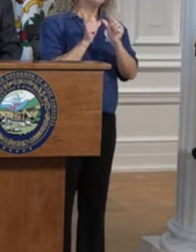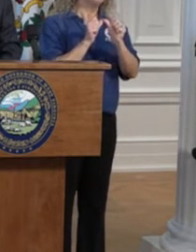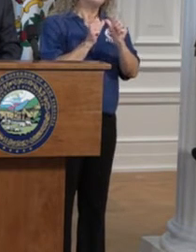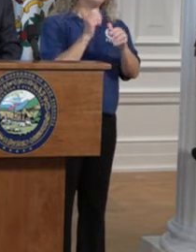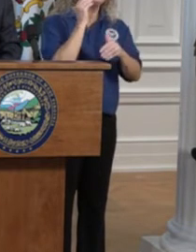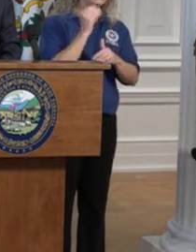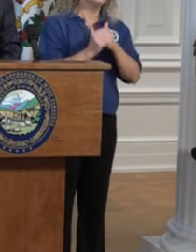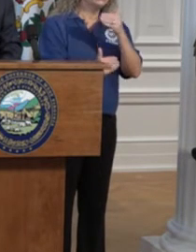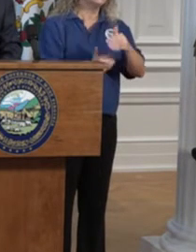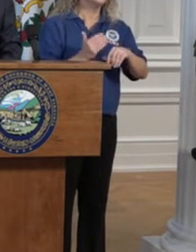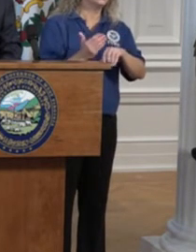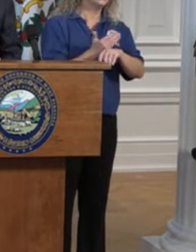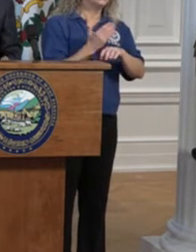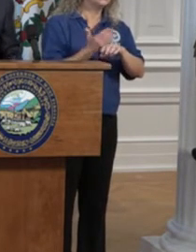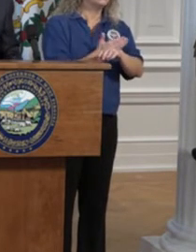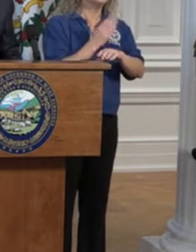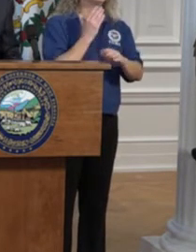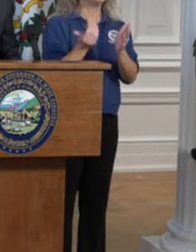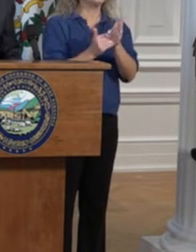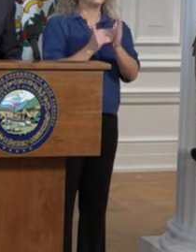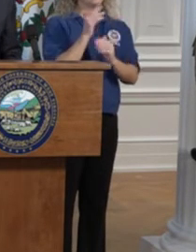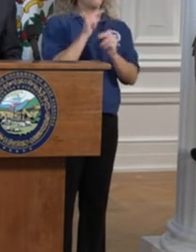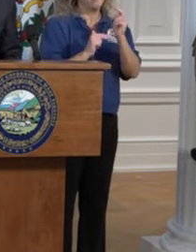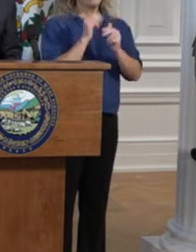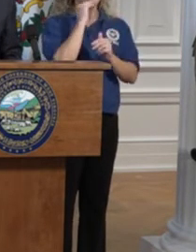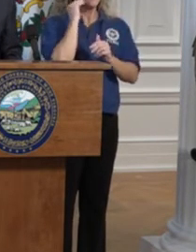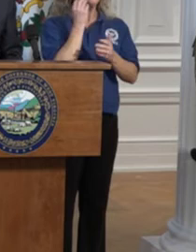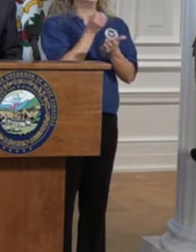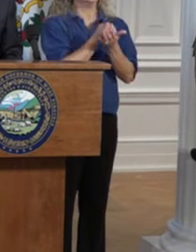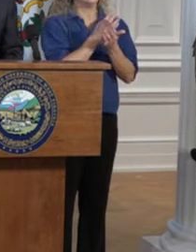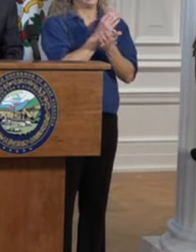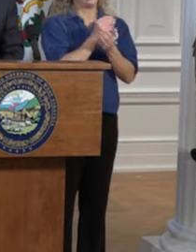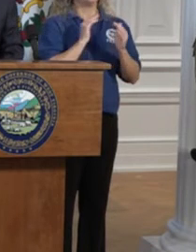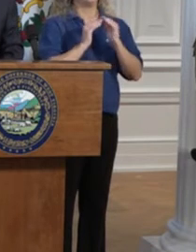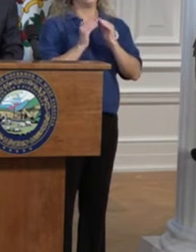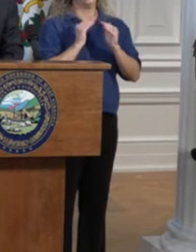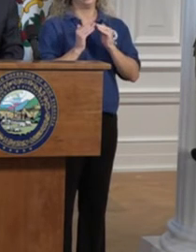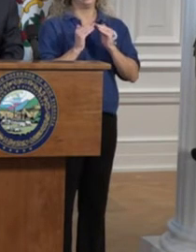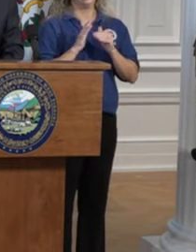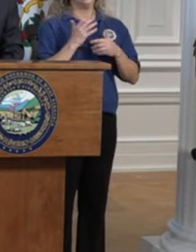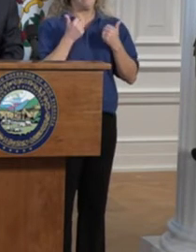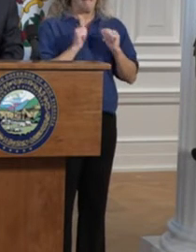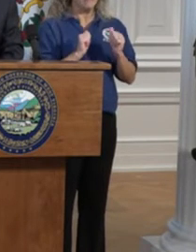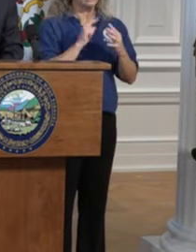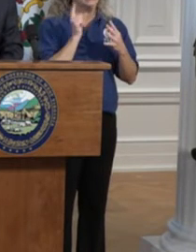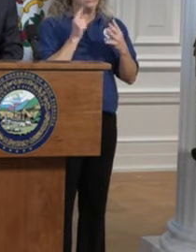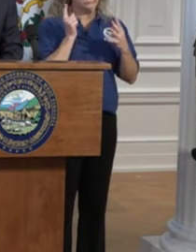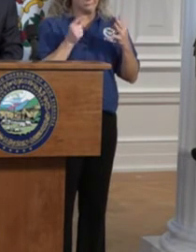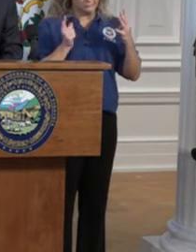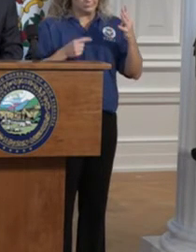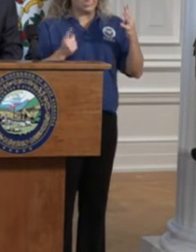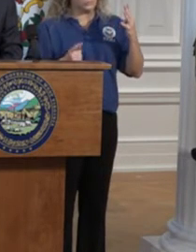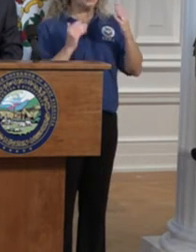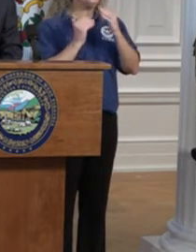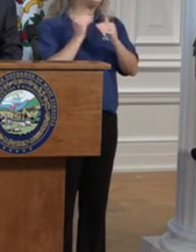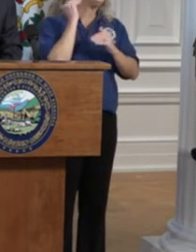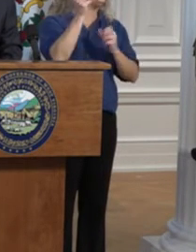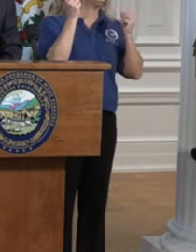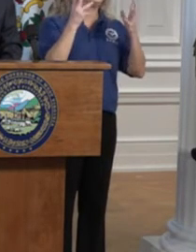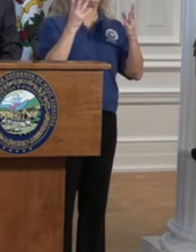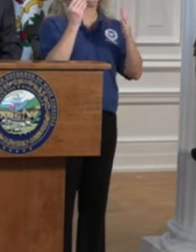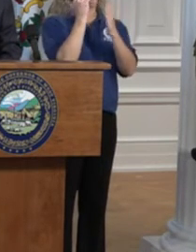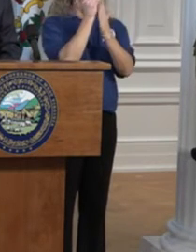rebuild our homes, economies, and communities. All of these efforts, and so many others too numerous to mention